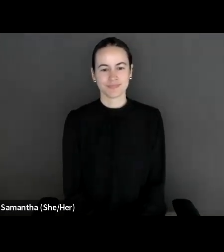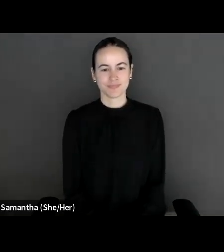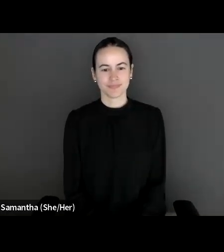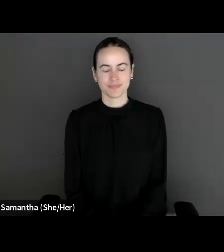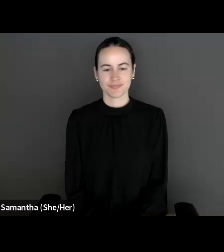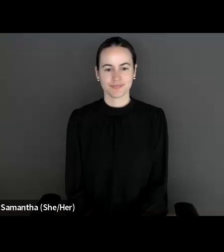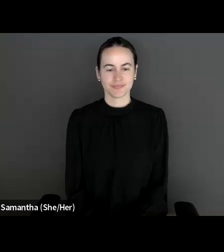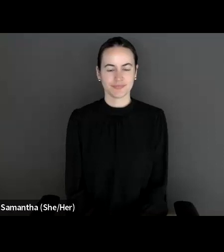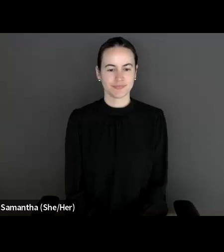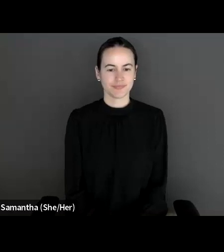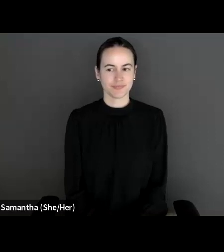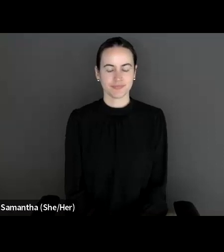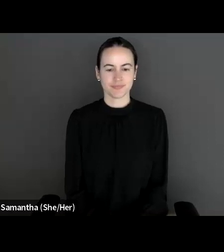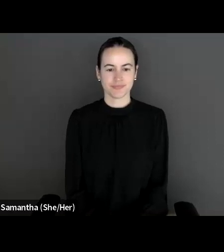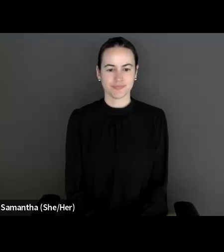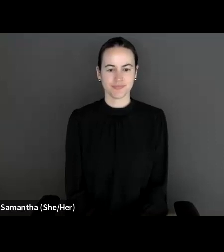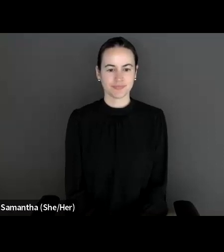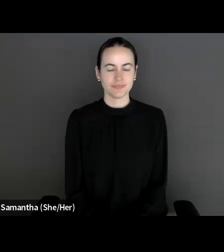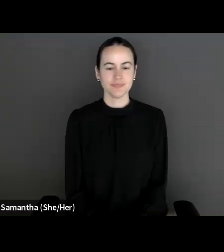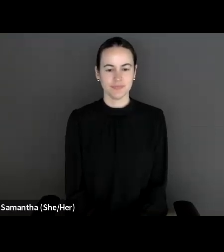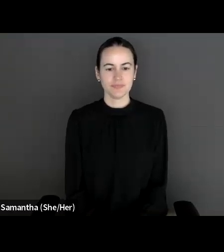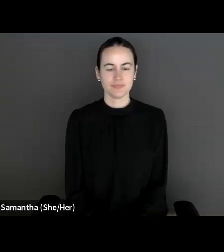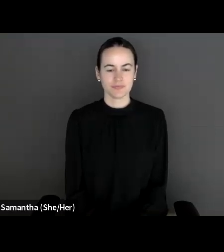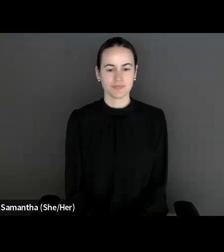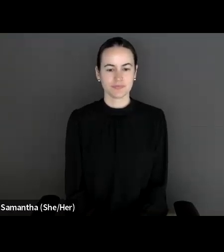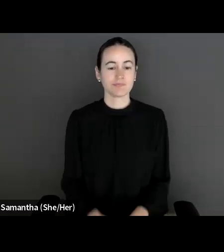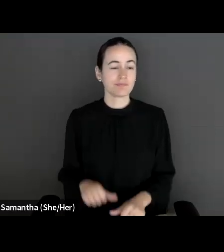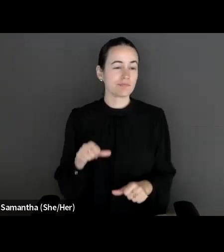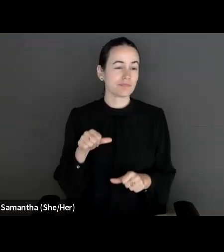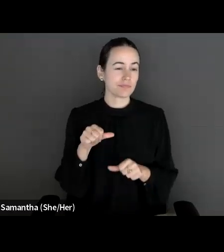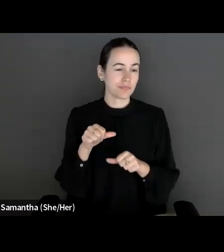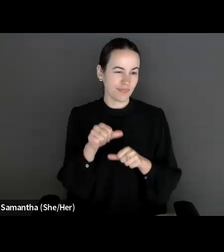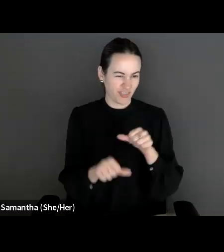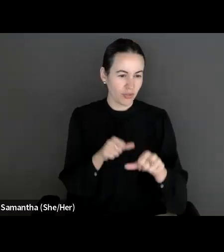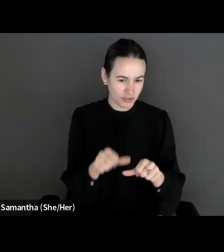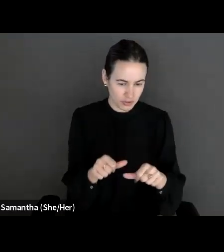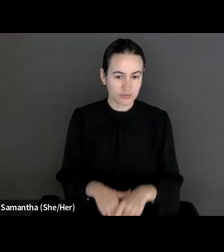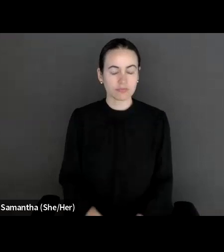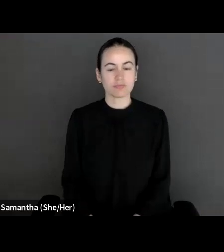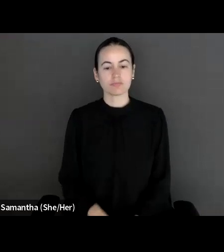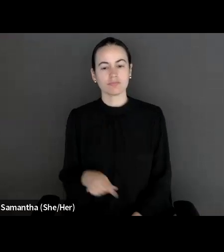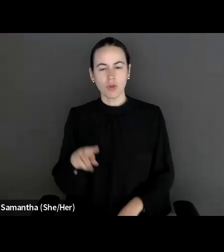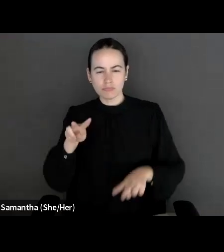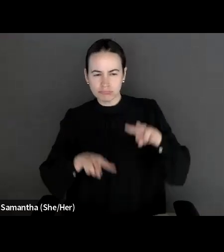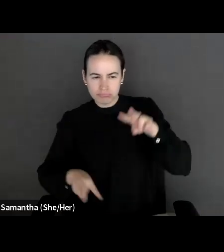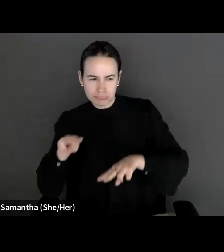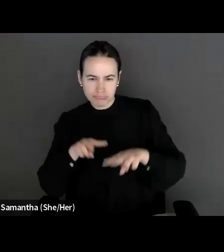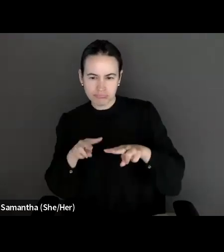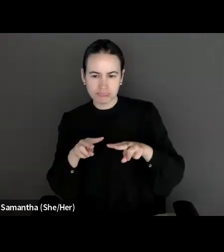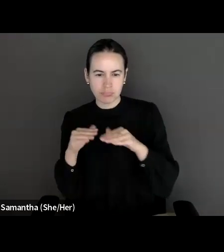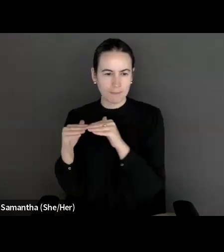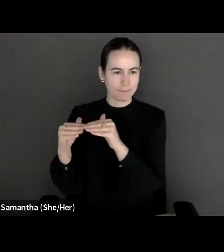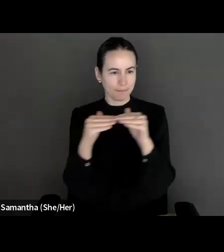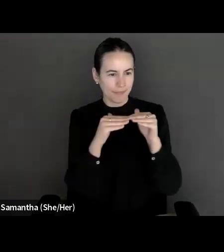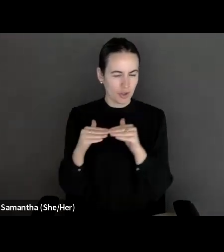So we conducted a systematic review of empirical peer-reviewed publications, and we've only focused on those